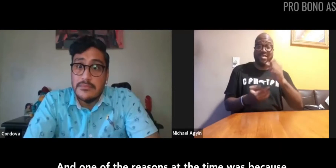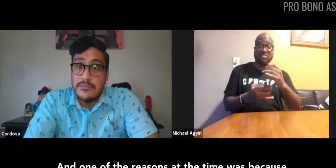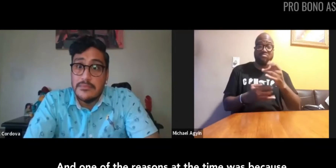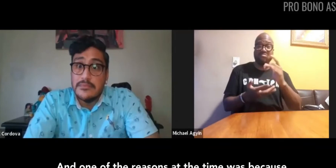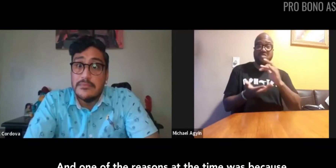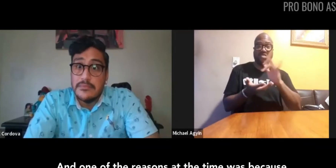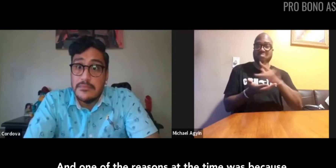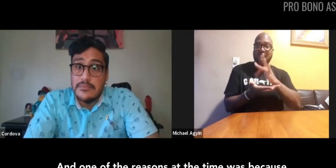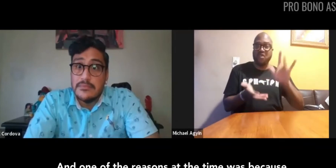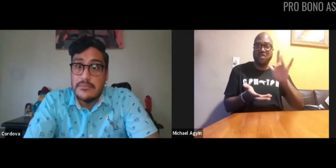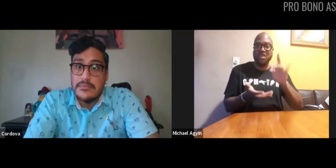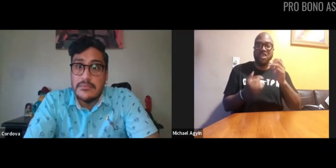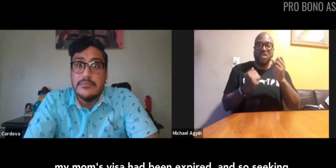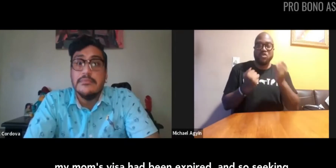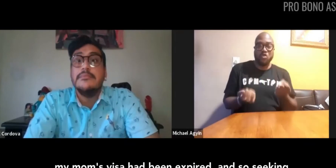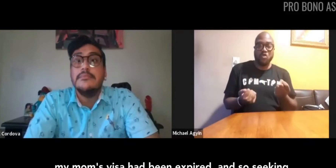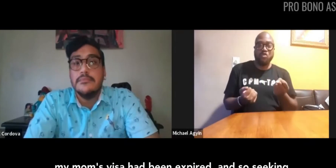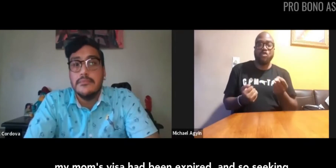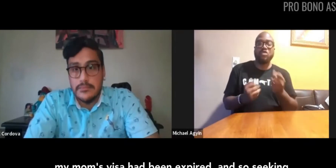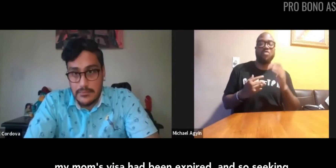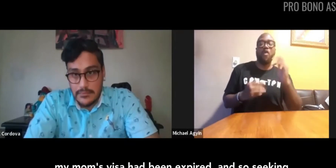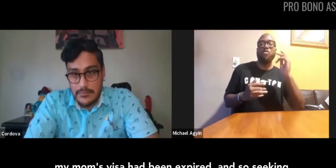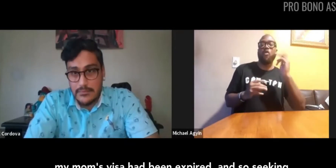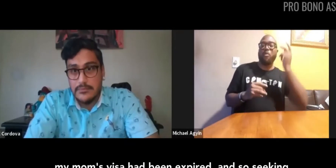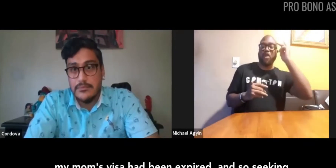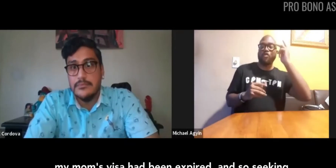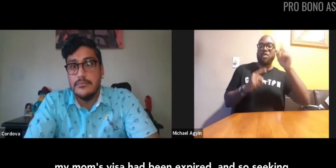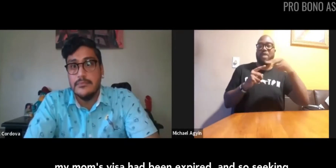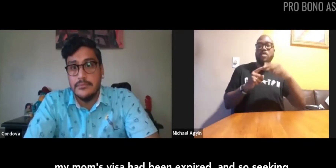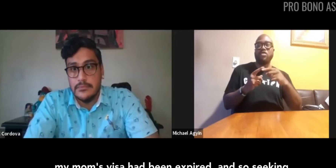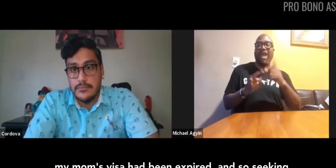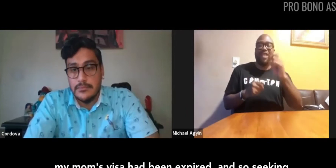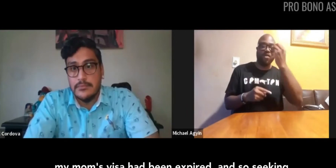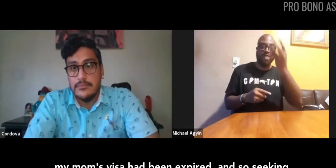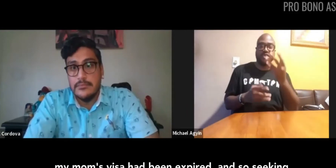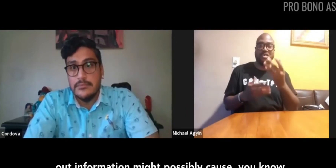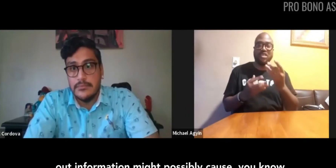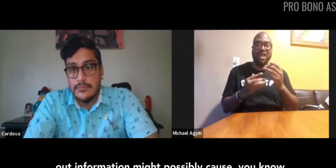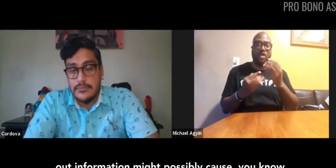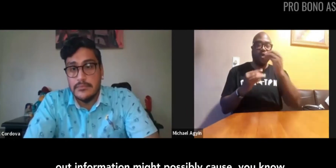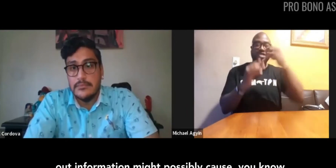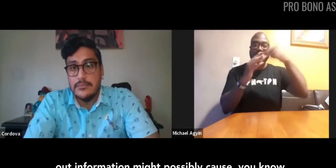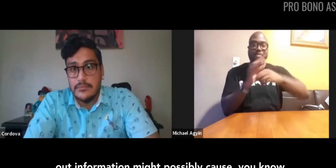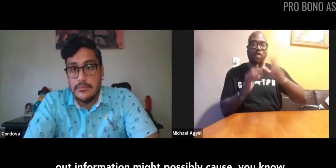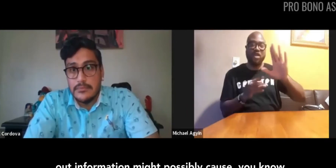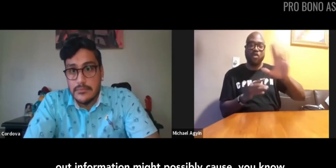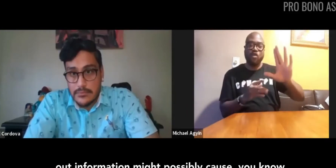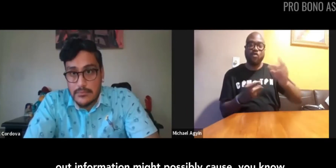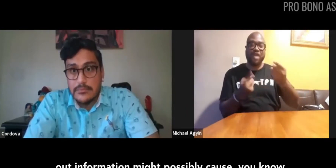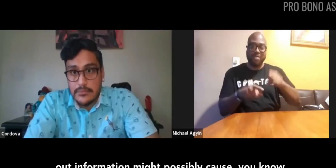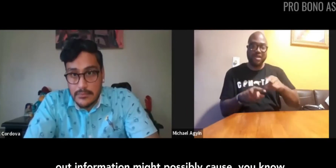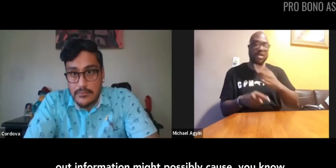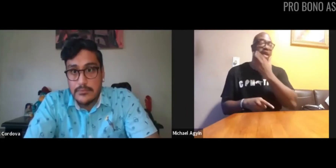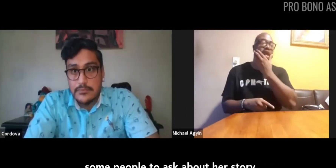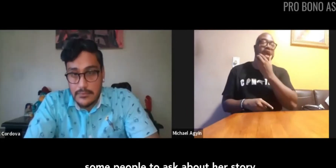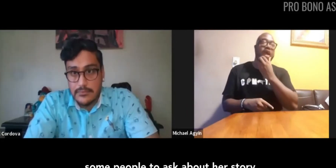One of the reasons at the time was because my mom's visa had been expired, and so seeking out information might possibly